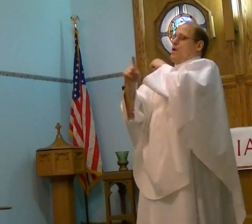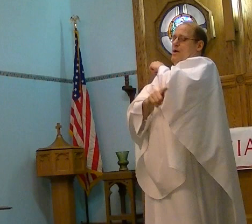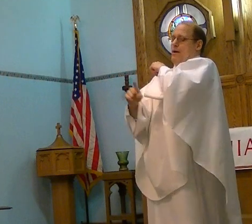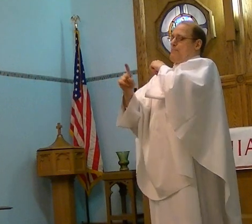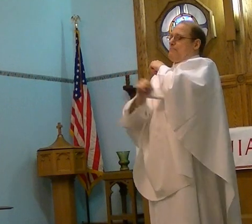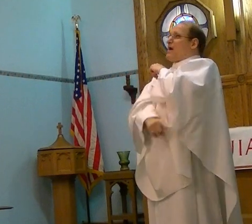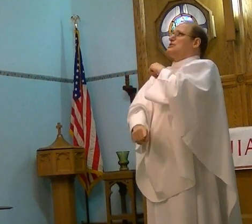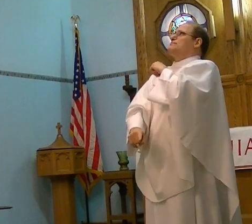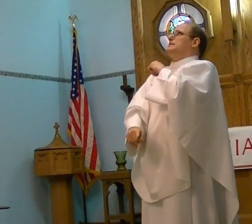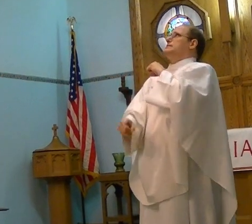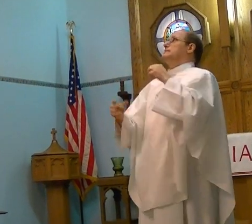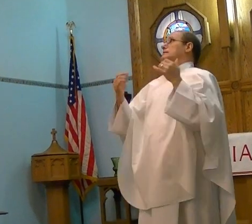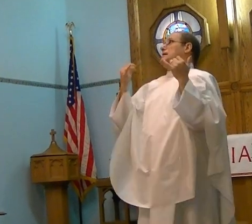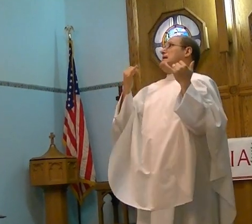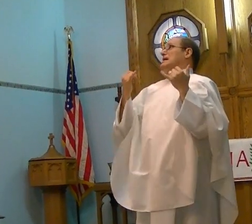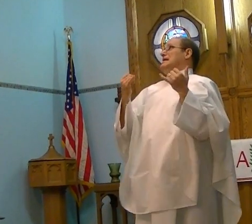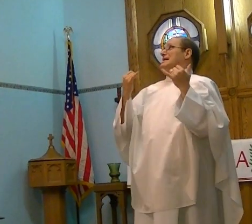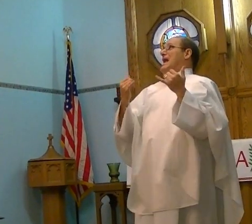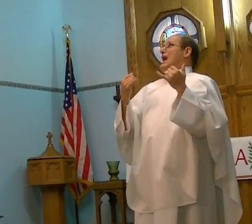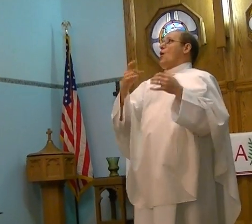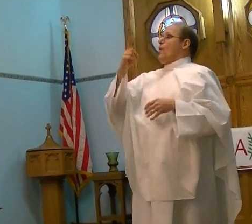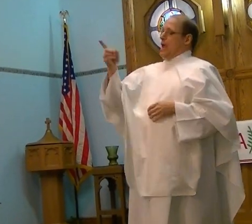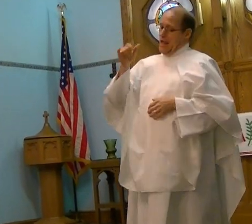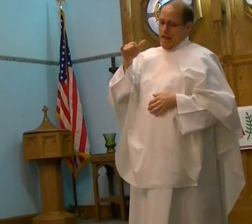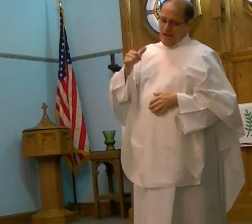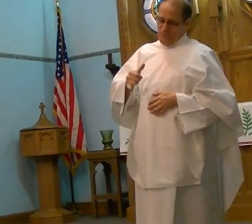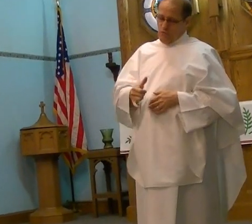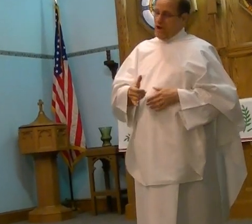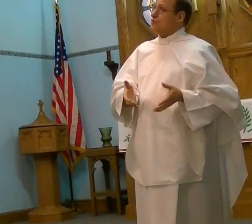punishment, now and forever.